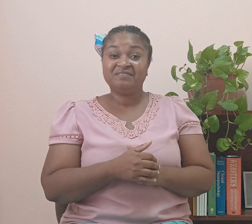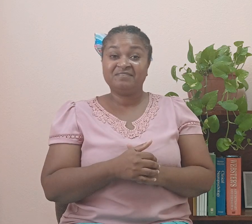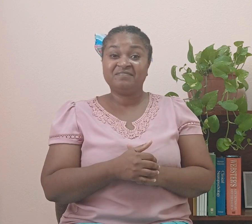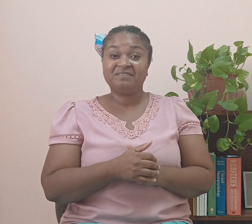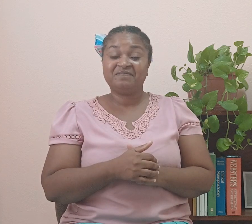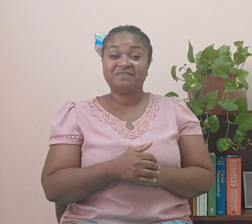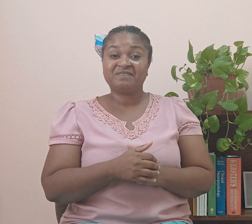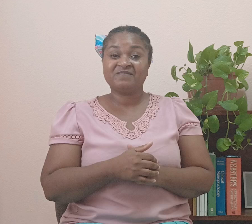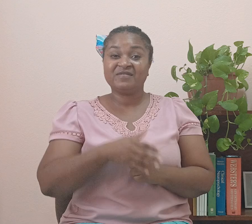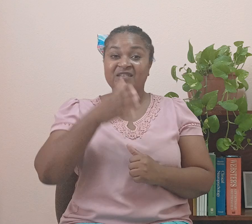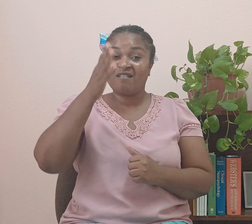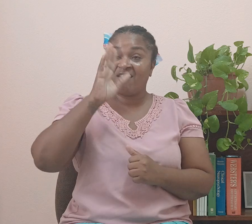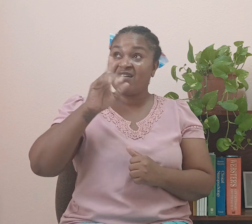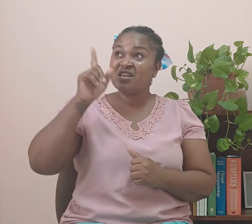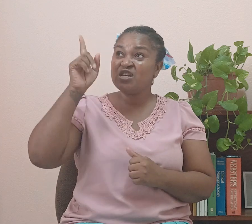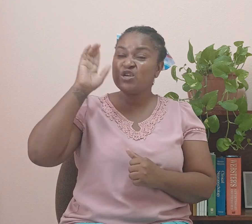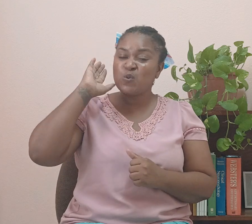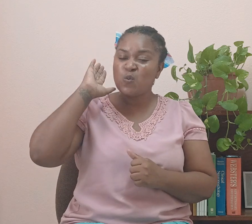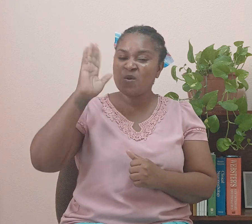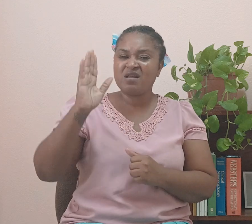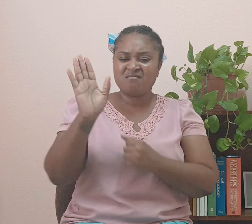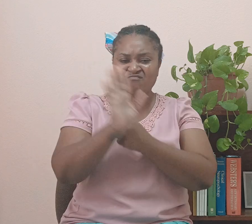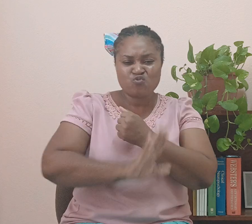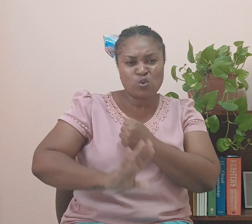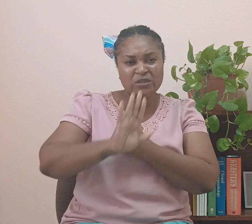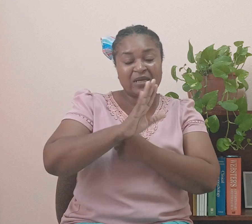God will protect my family.